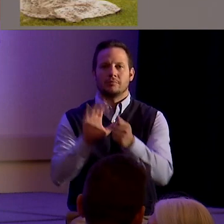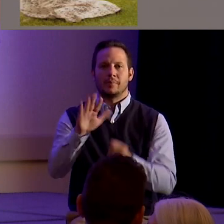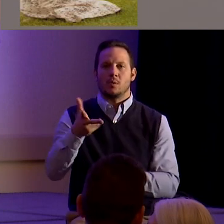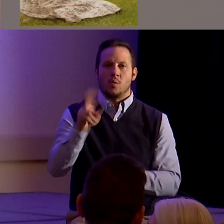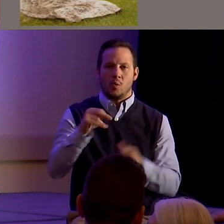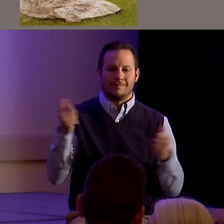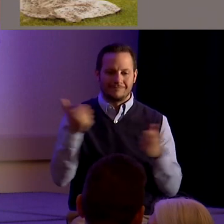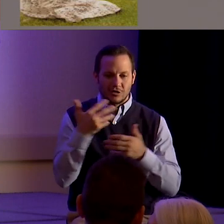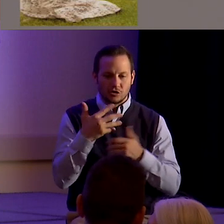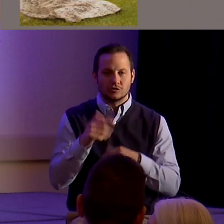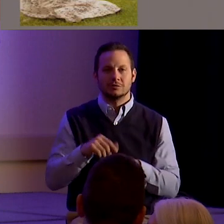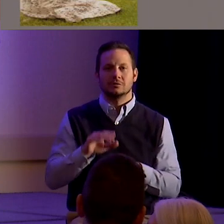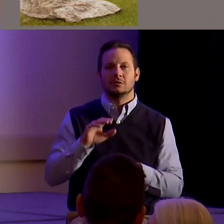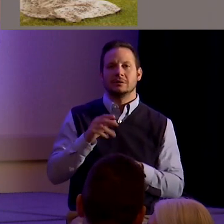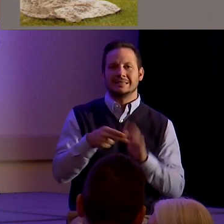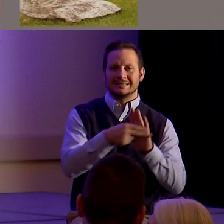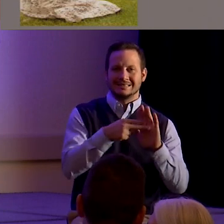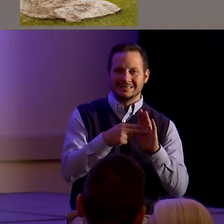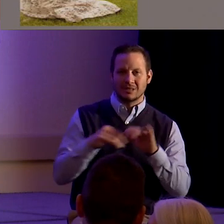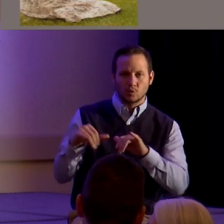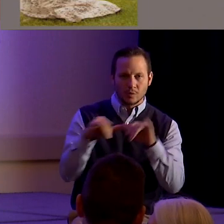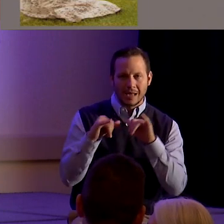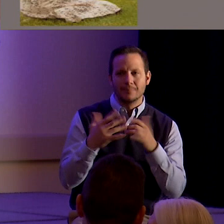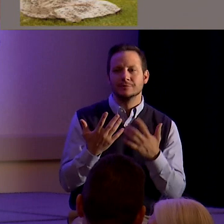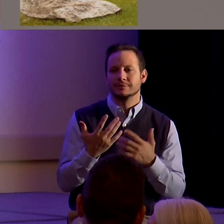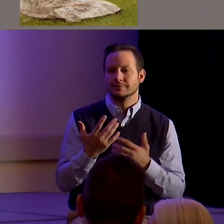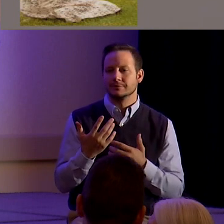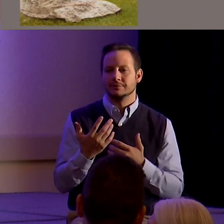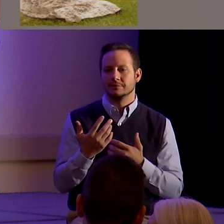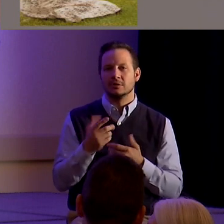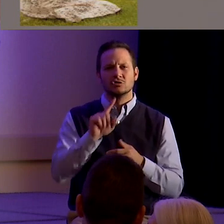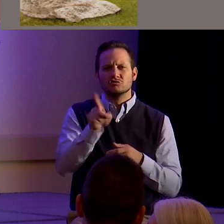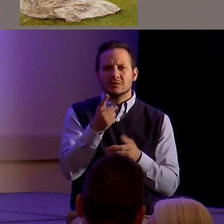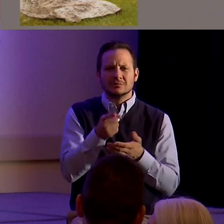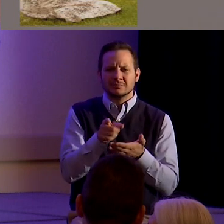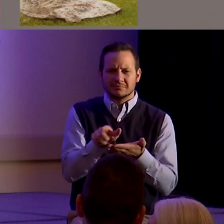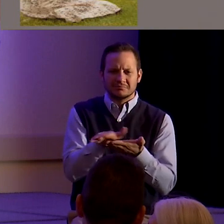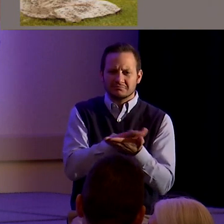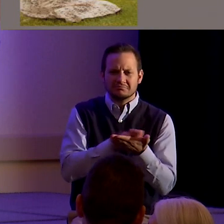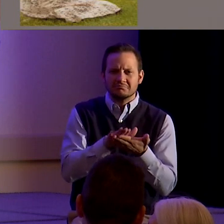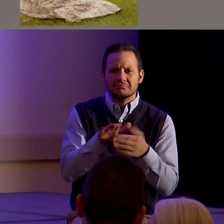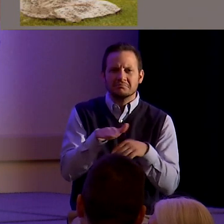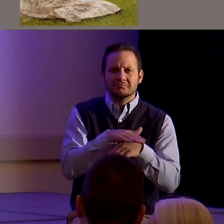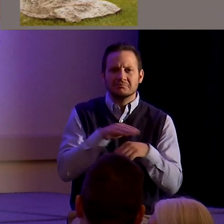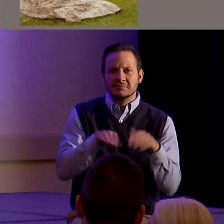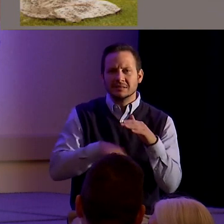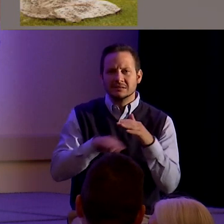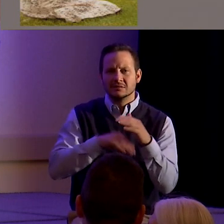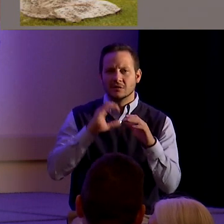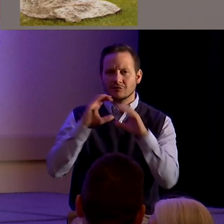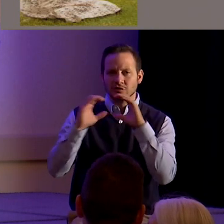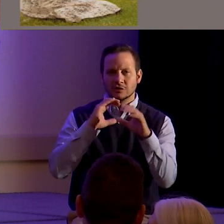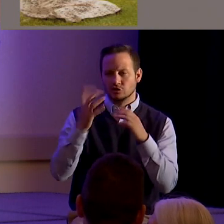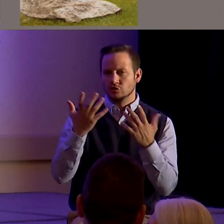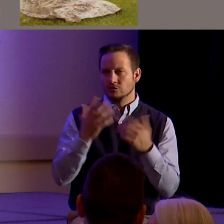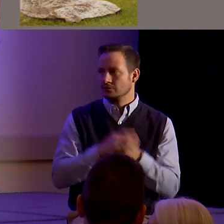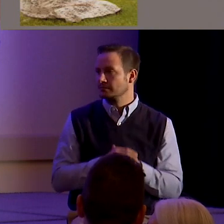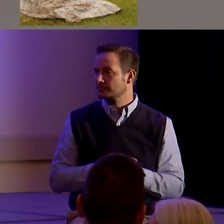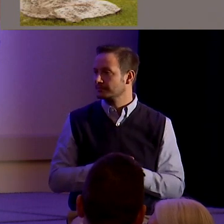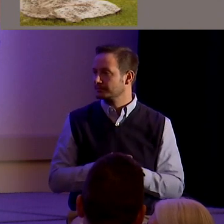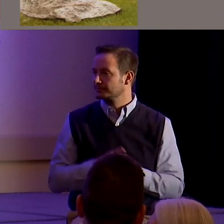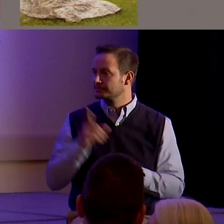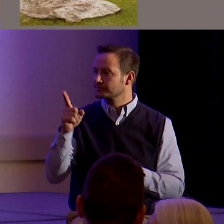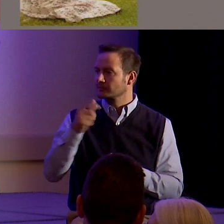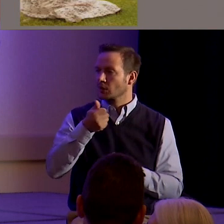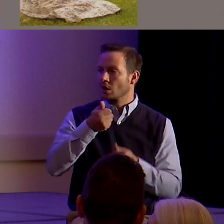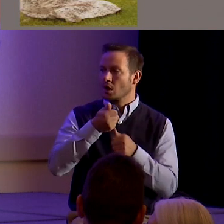own stereotypes without even meaning to. I'm talking about even just the nicest conversations. So some examples of loaded language: anointed and